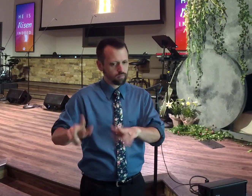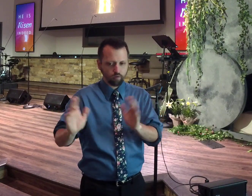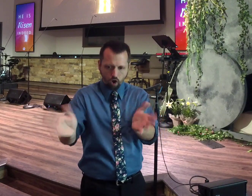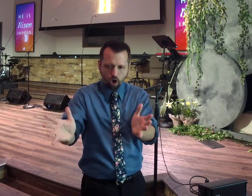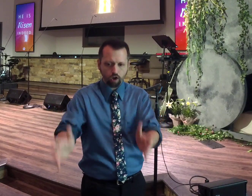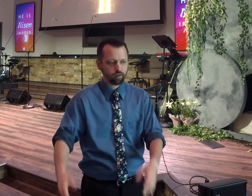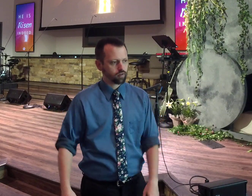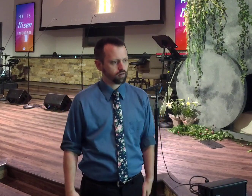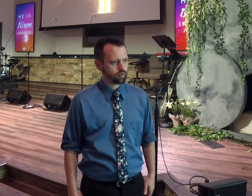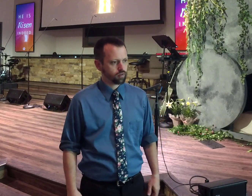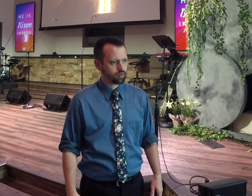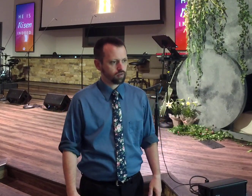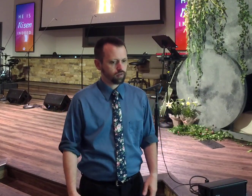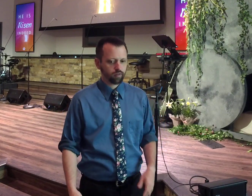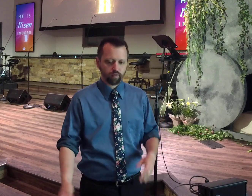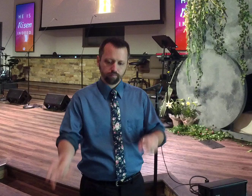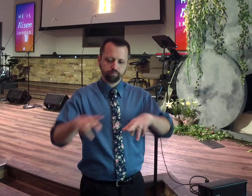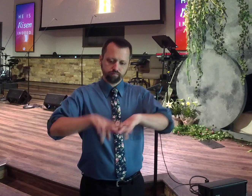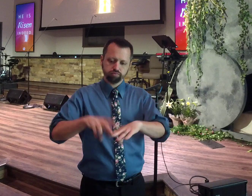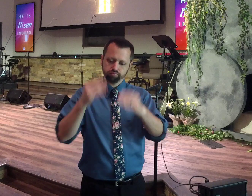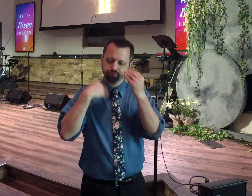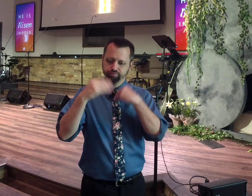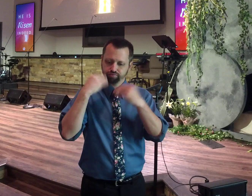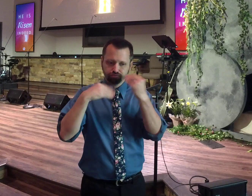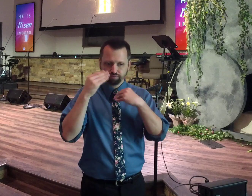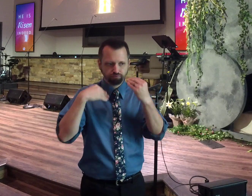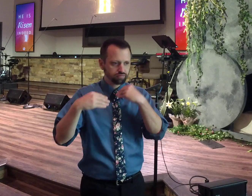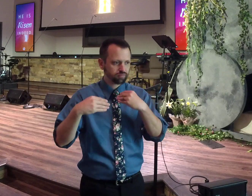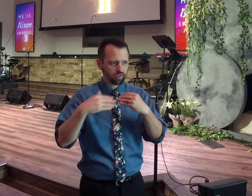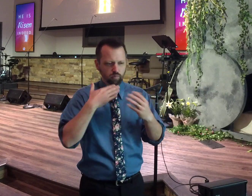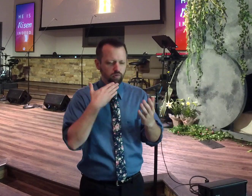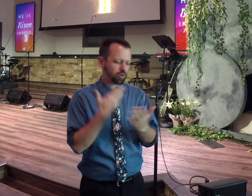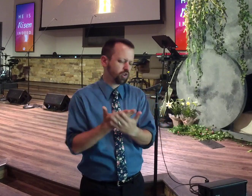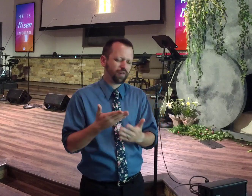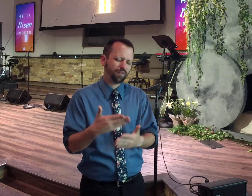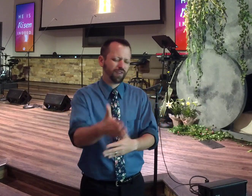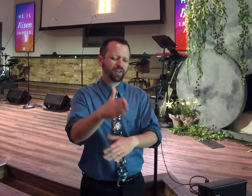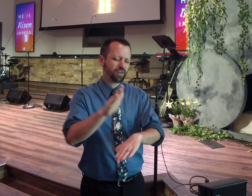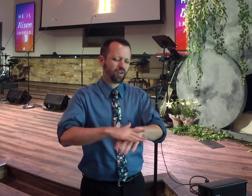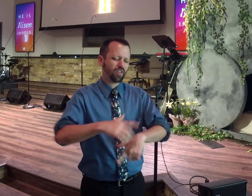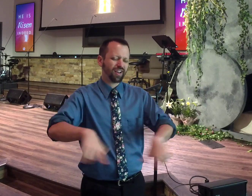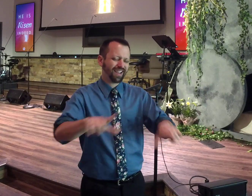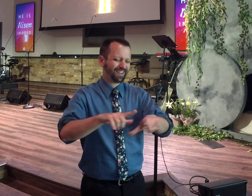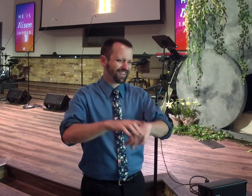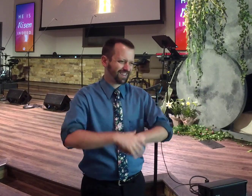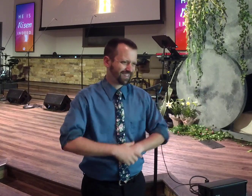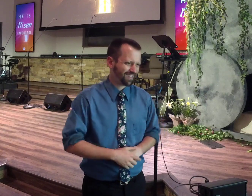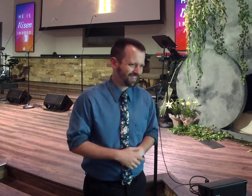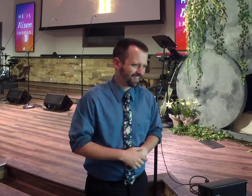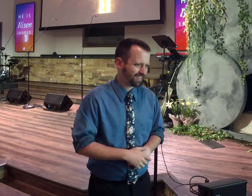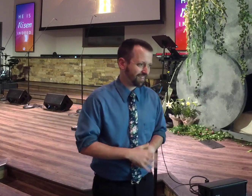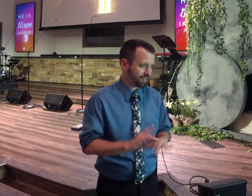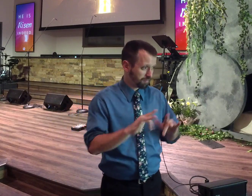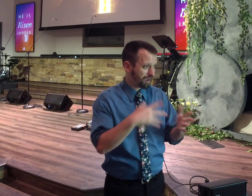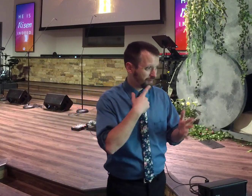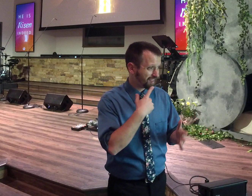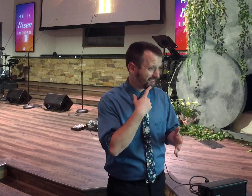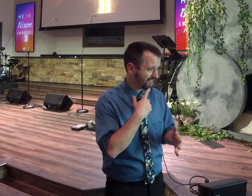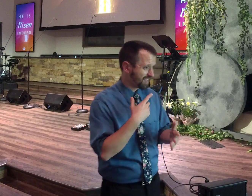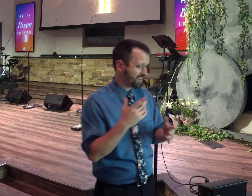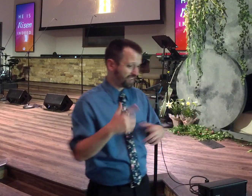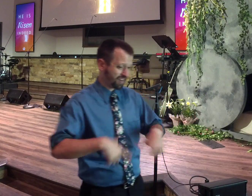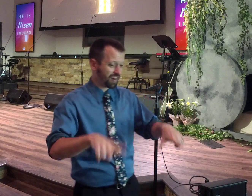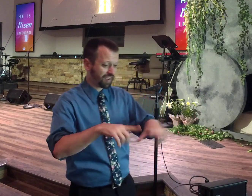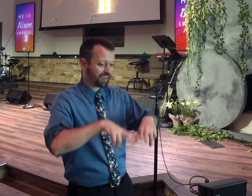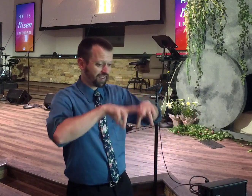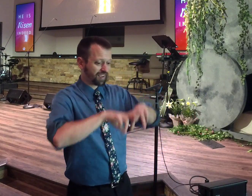him, because they ate with him some good broiled fish along the lakeside. The Bible says that's what they ate